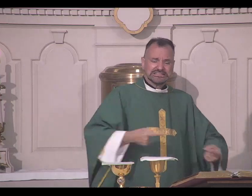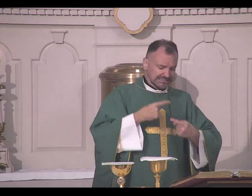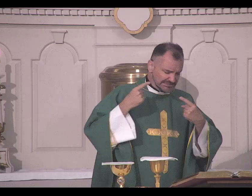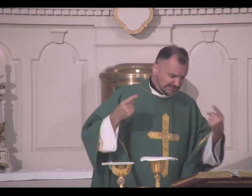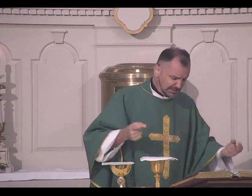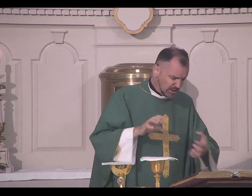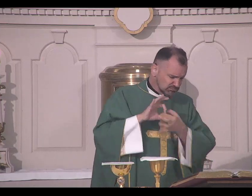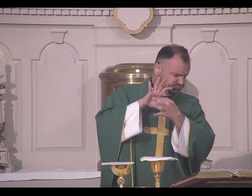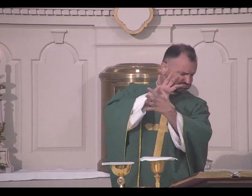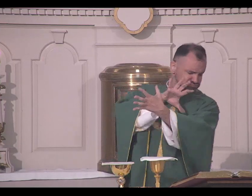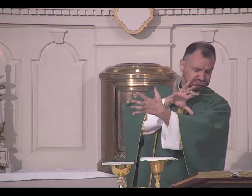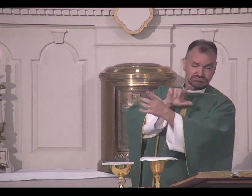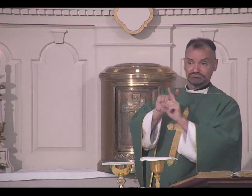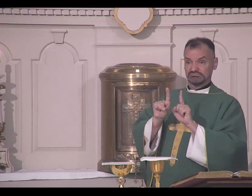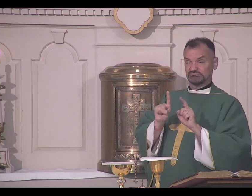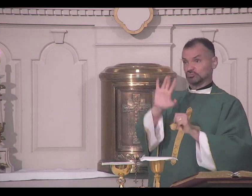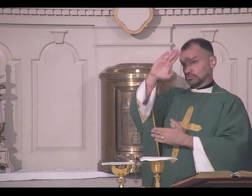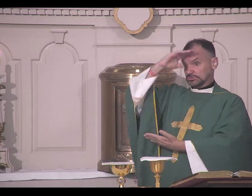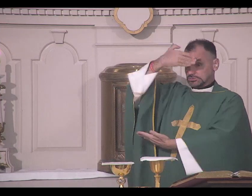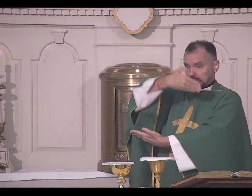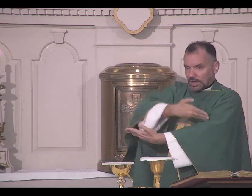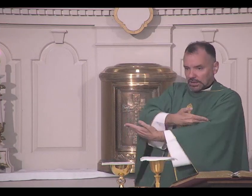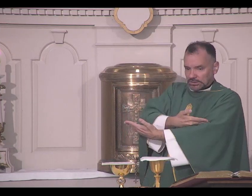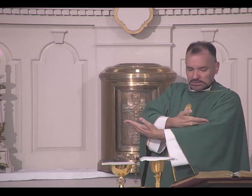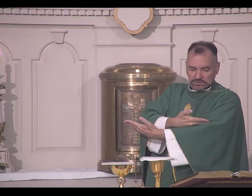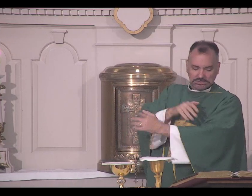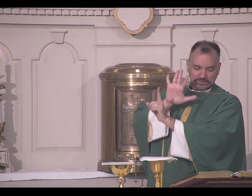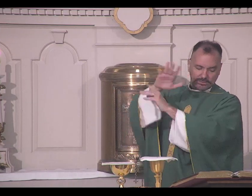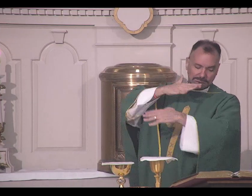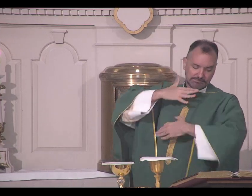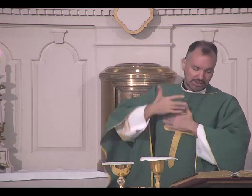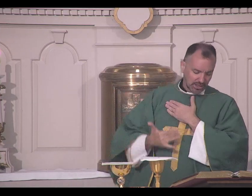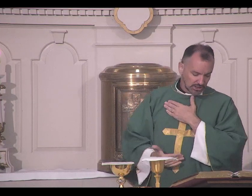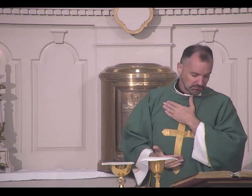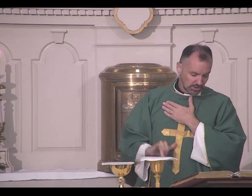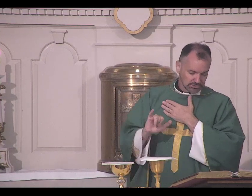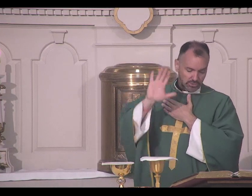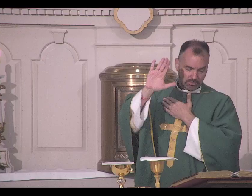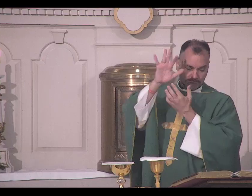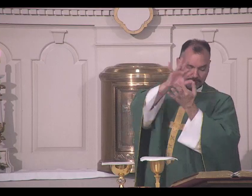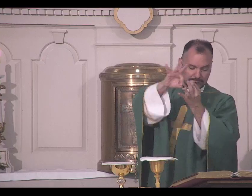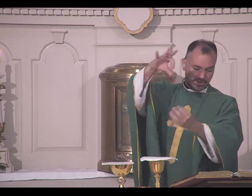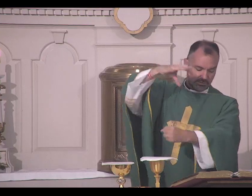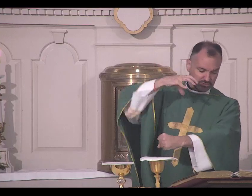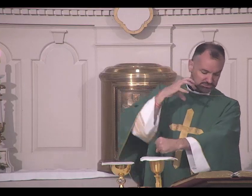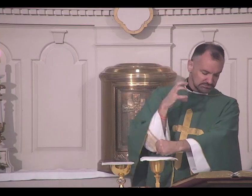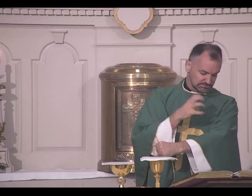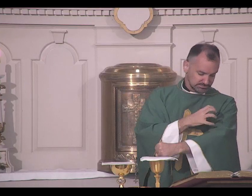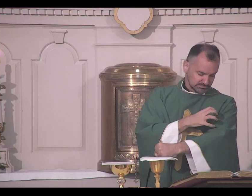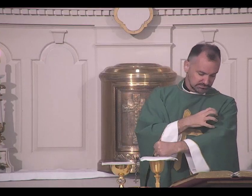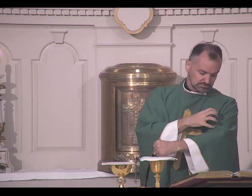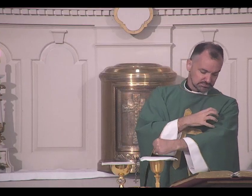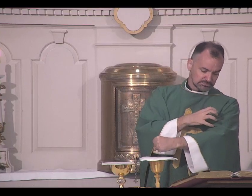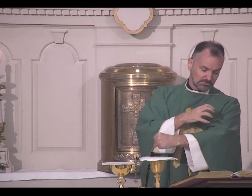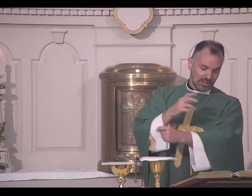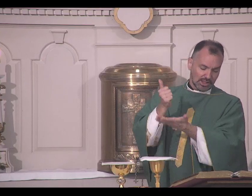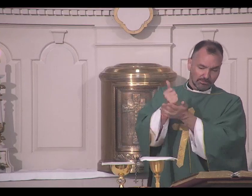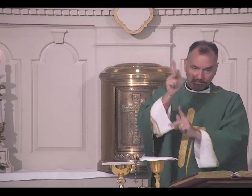sin, through the blood of your Son and the power of the Spirit, you gathered them again to yourself,